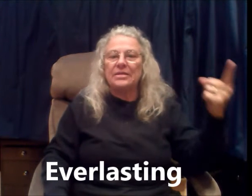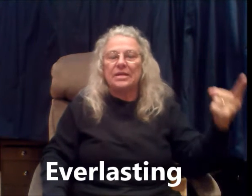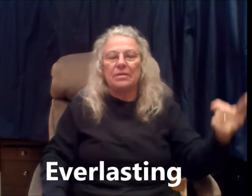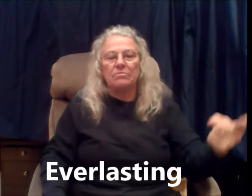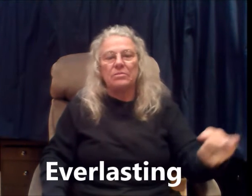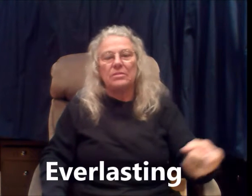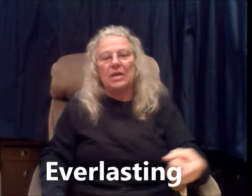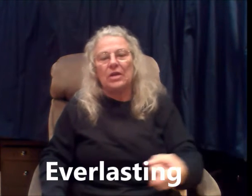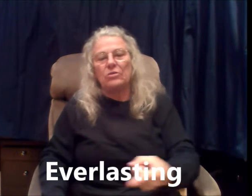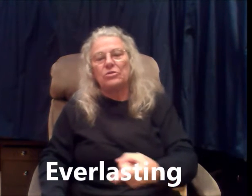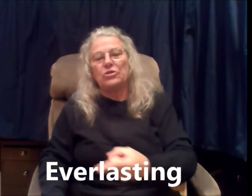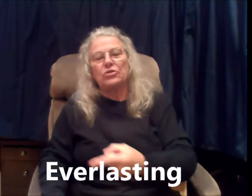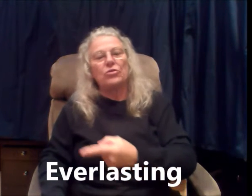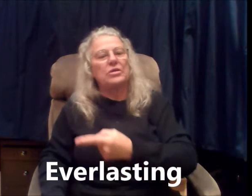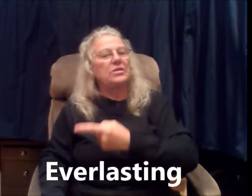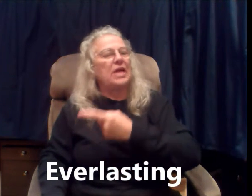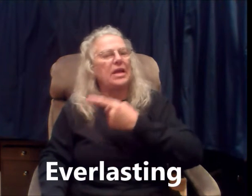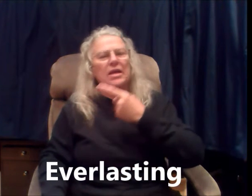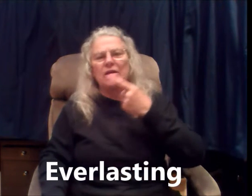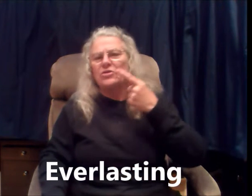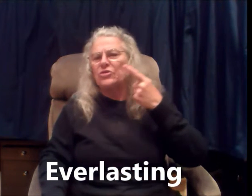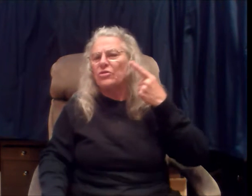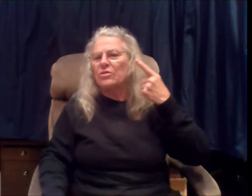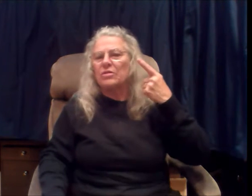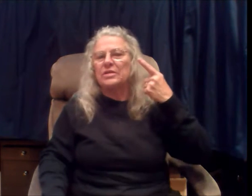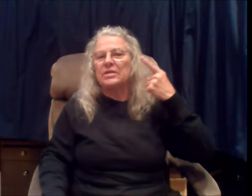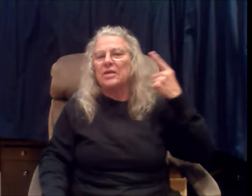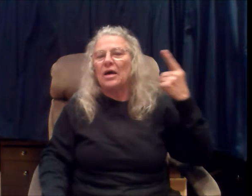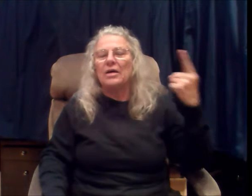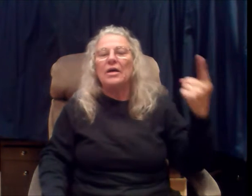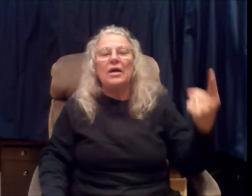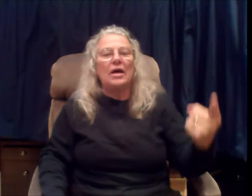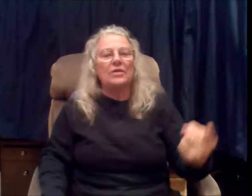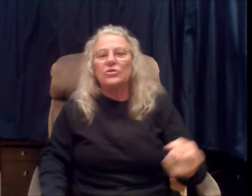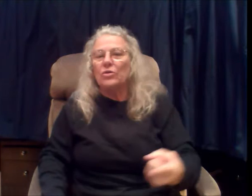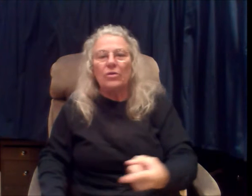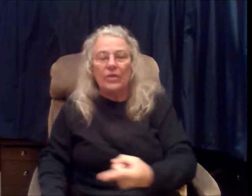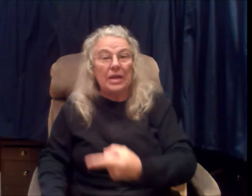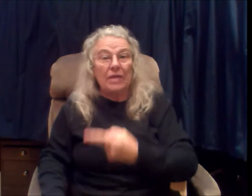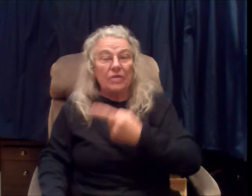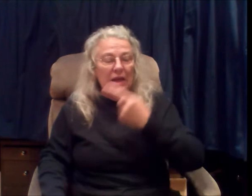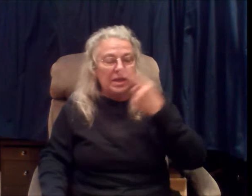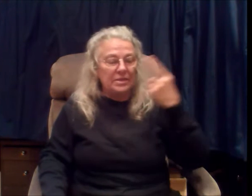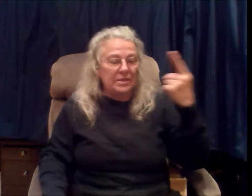Everlasting. And you're just going to take it in a circle because it's a circle that never ends.